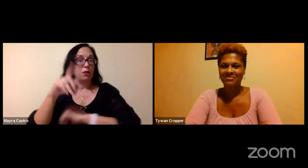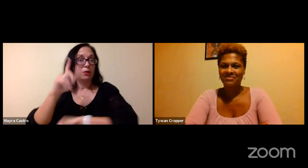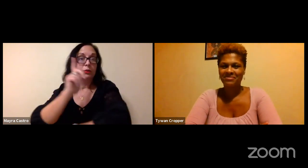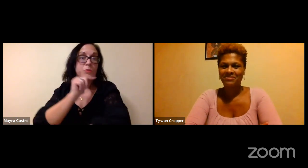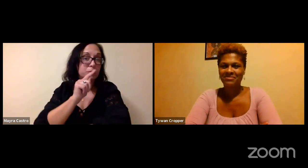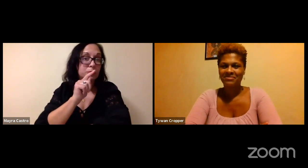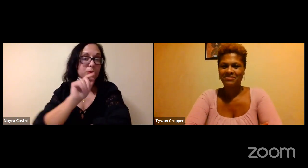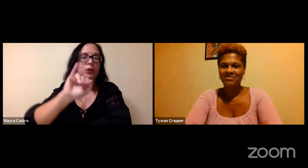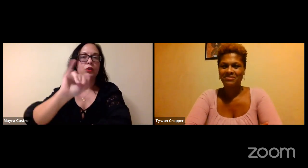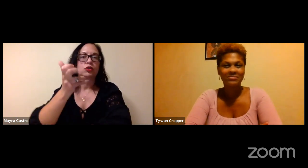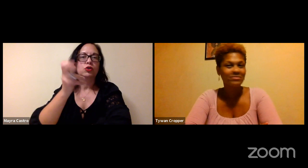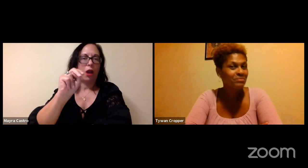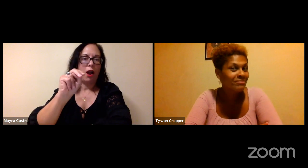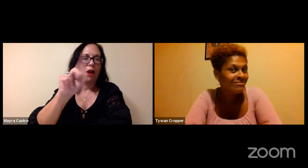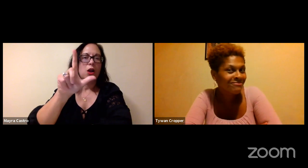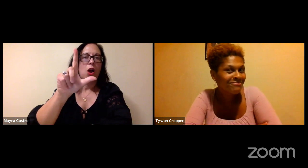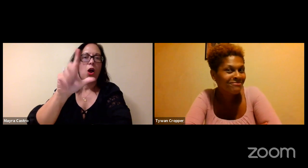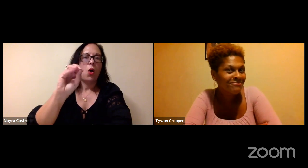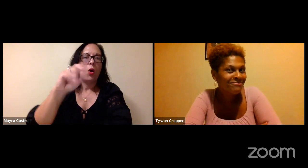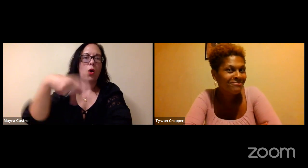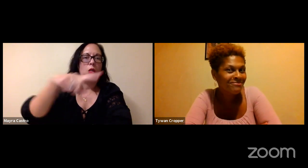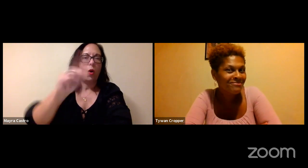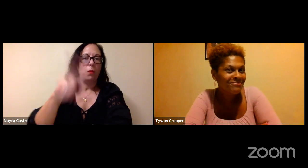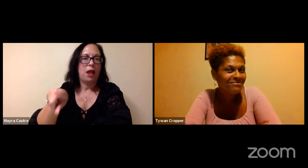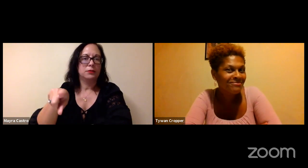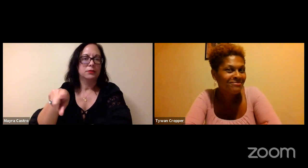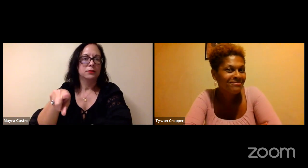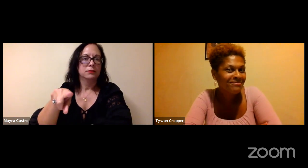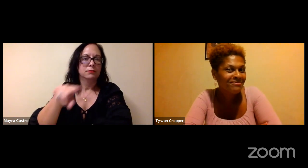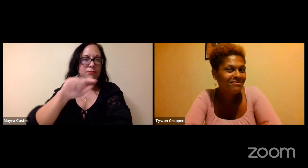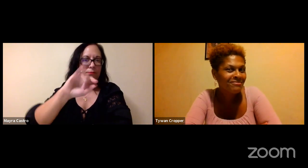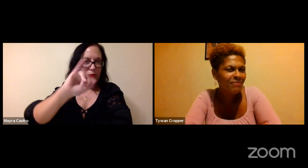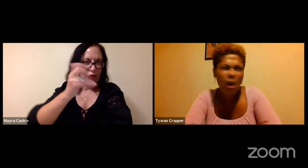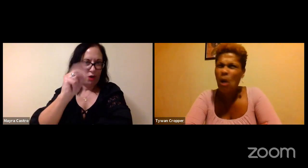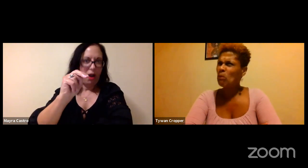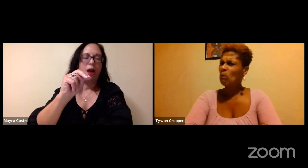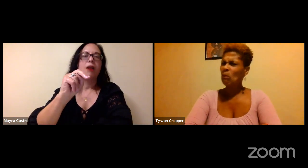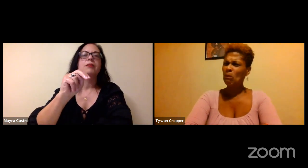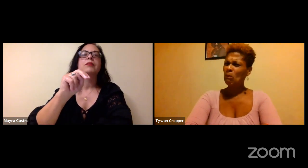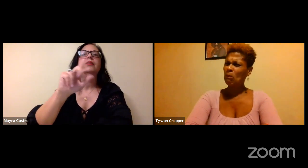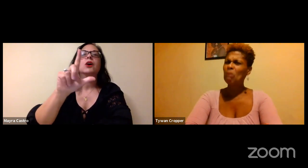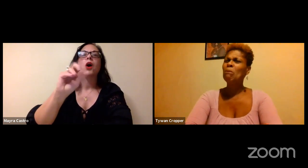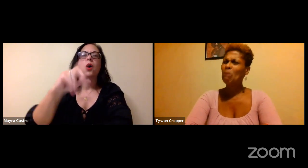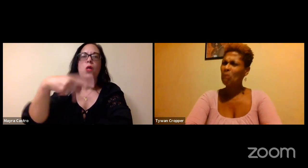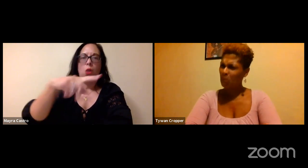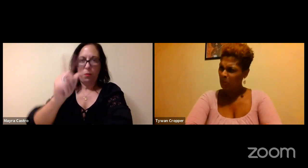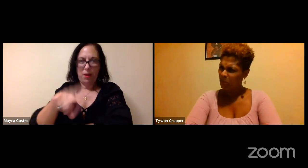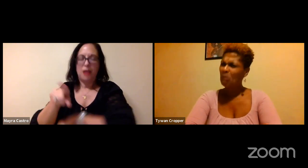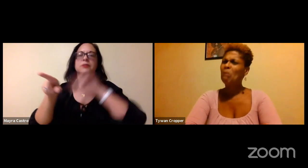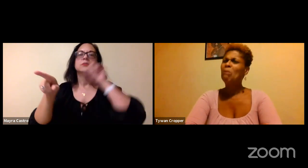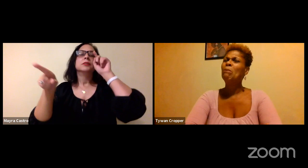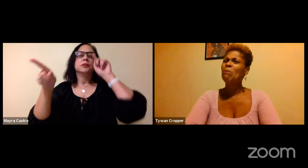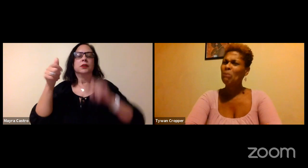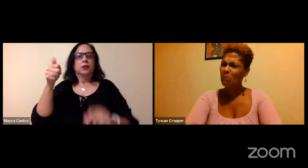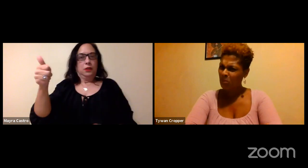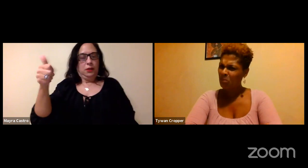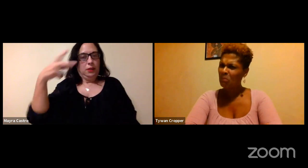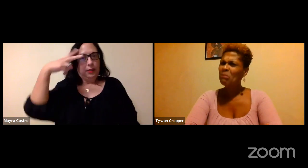I met my first real role model there, John Lopez.